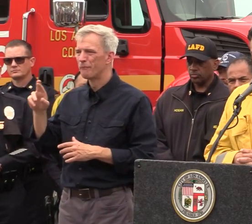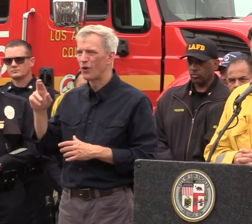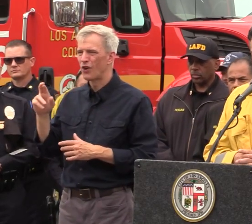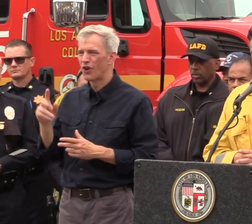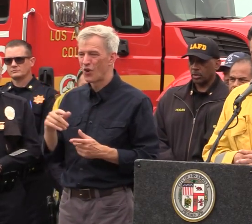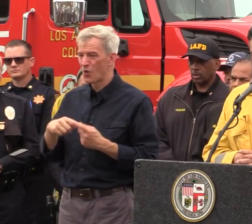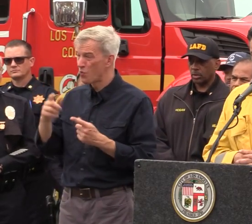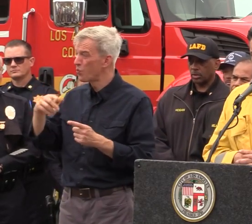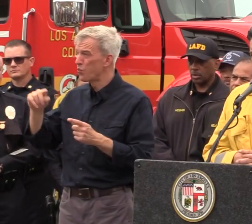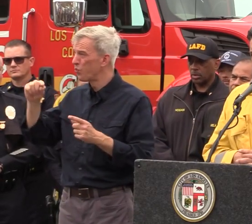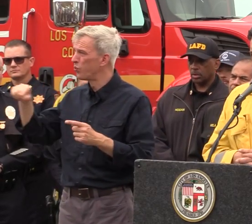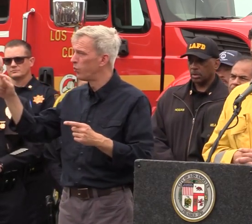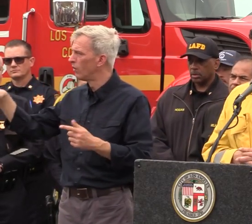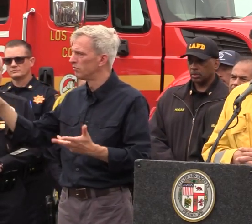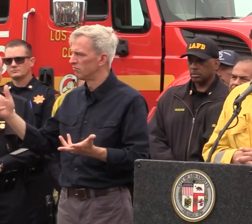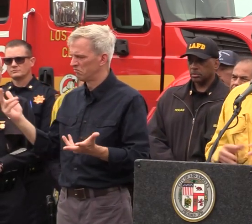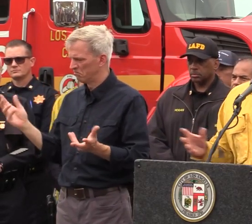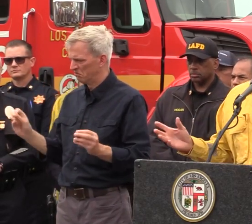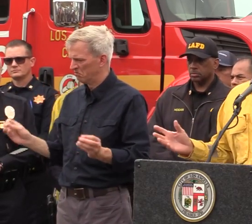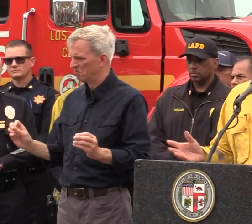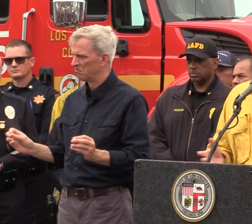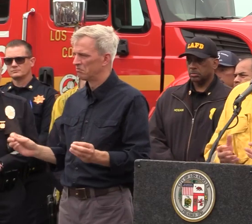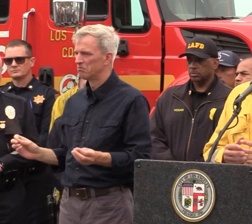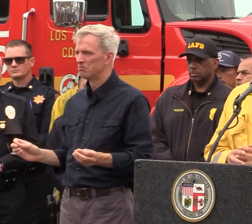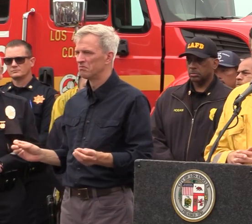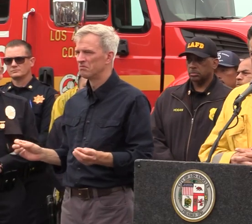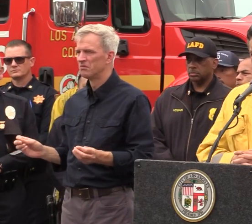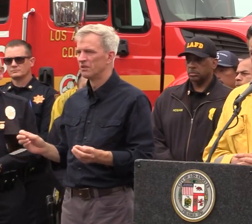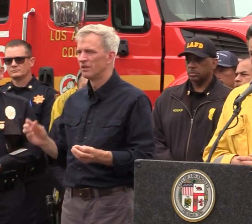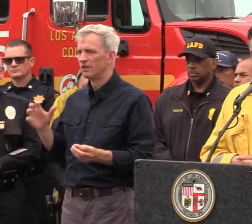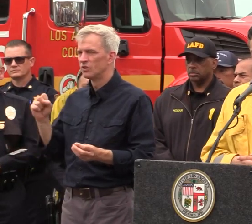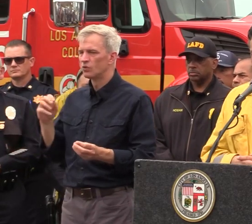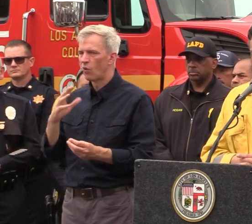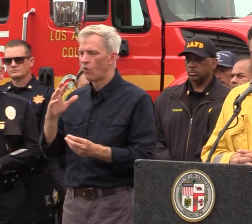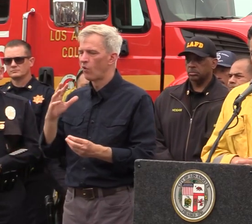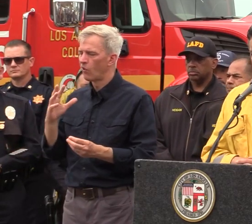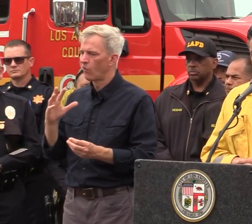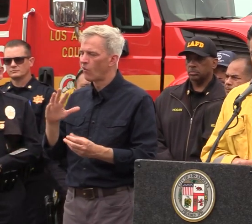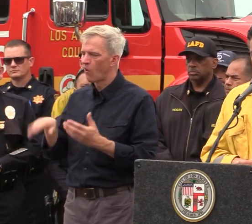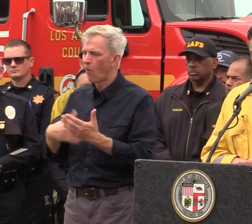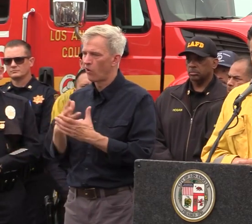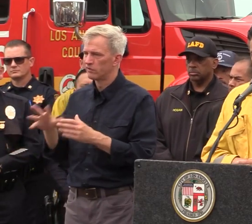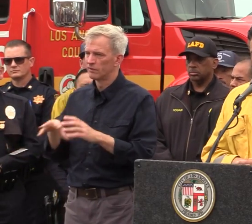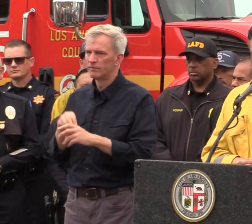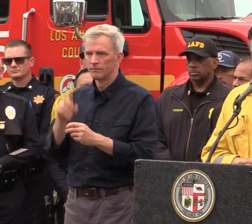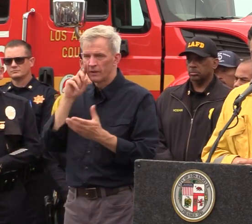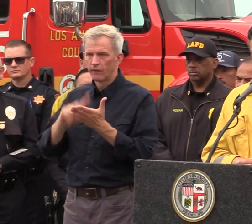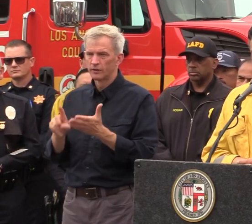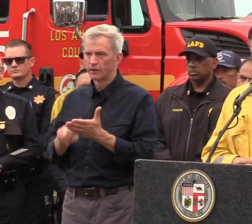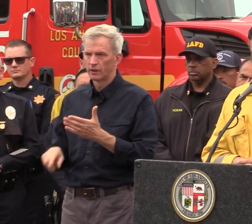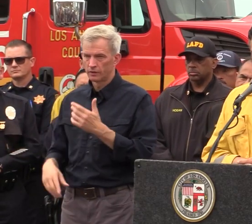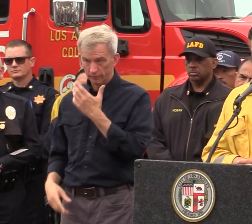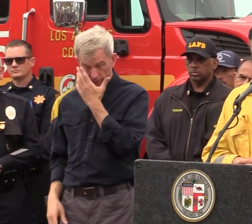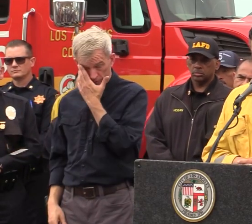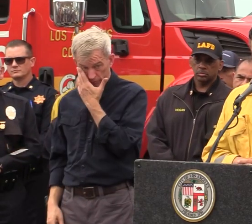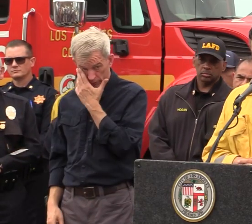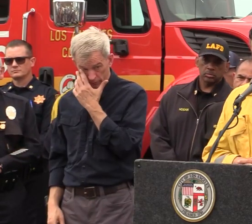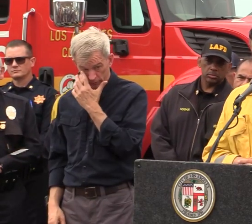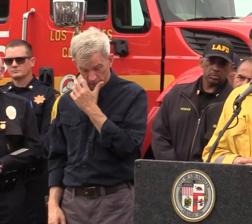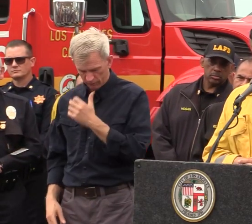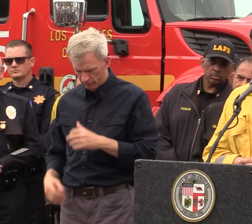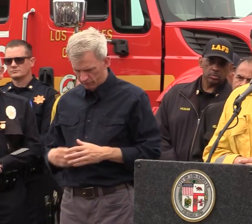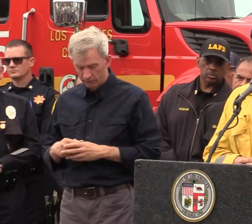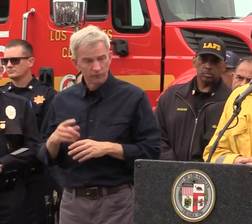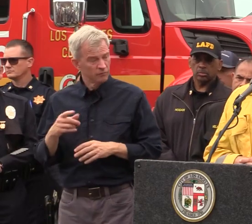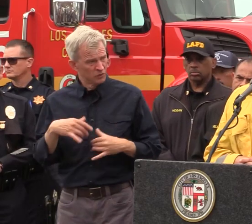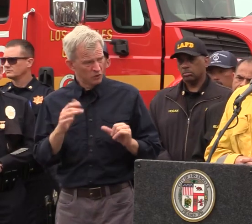not very much wind. So all those things are part of the investigation. We'll more know in the coming days. Do you still feel optimistic about the progress